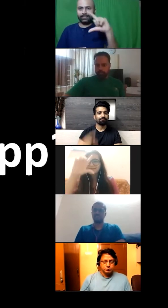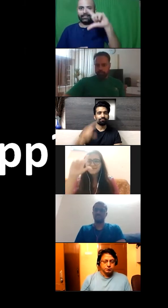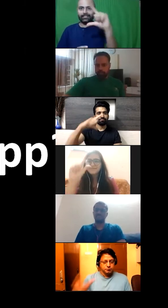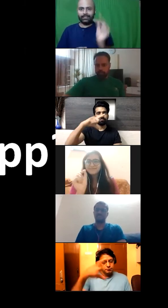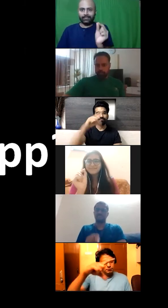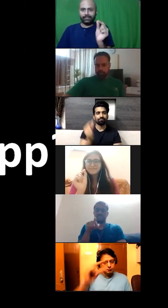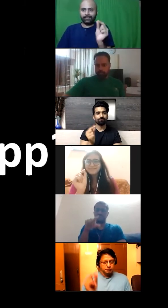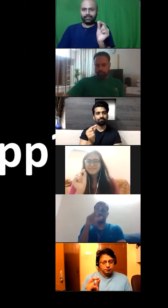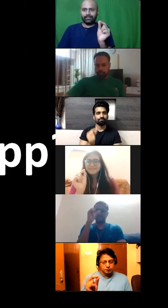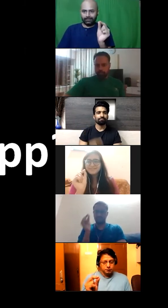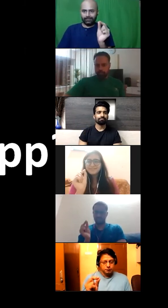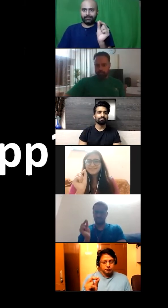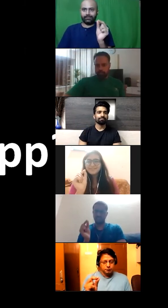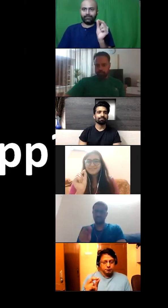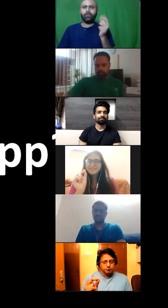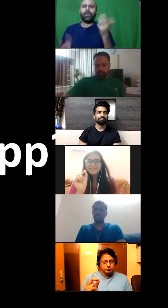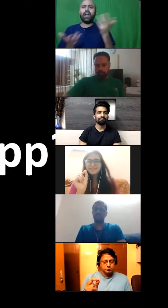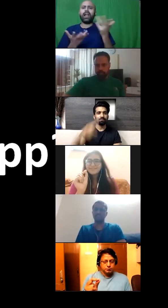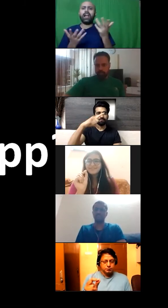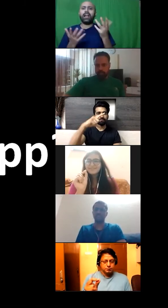This is a sign for WhatsApp.